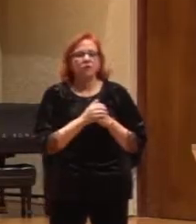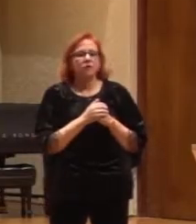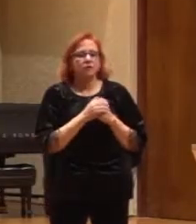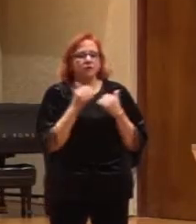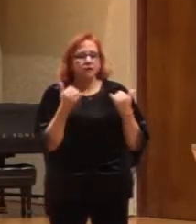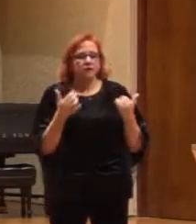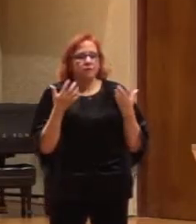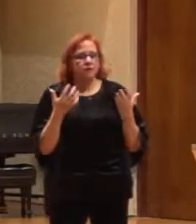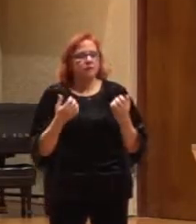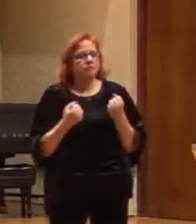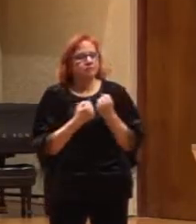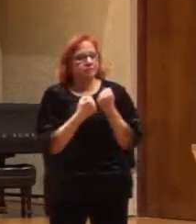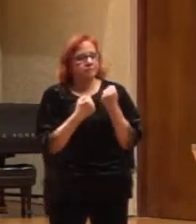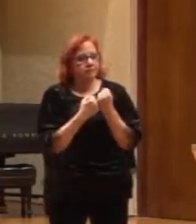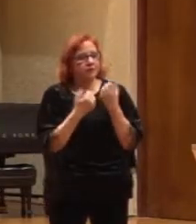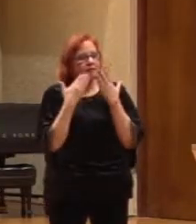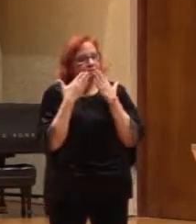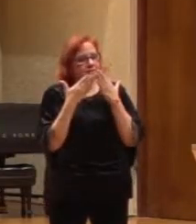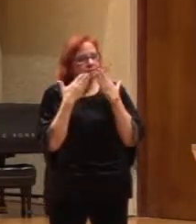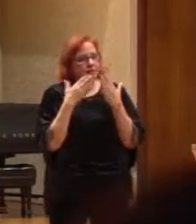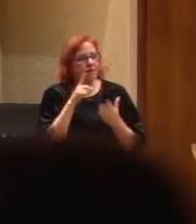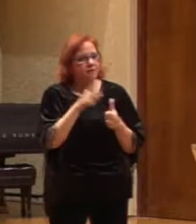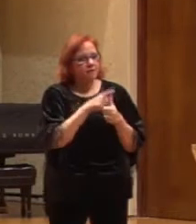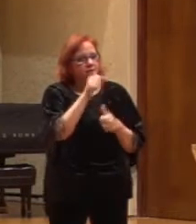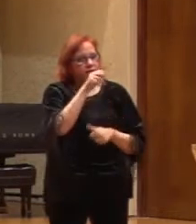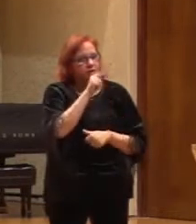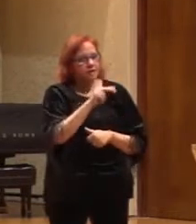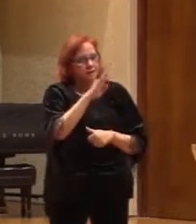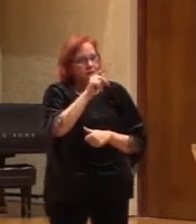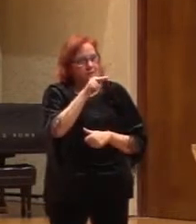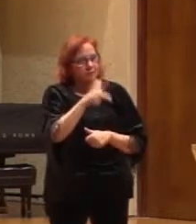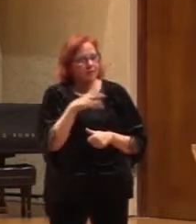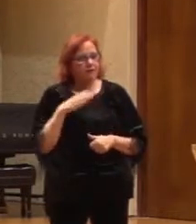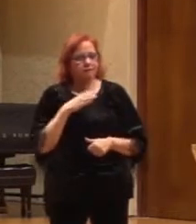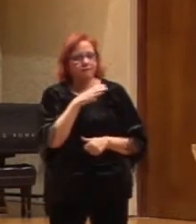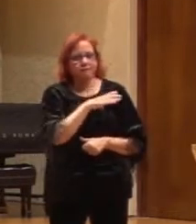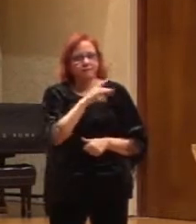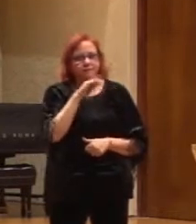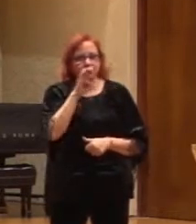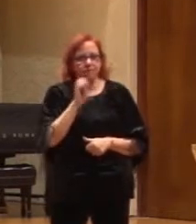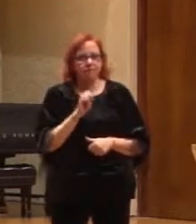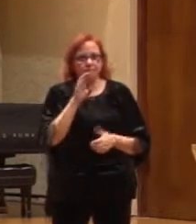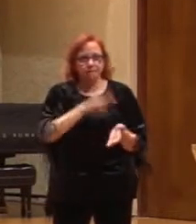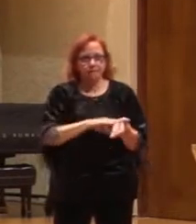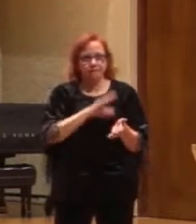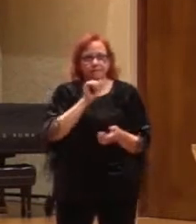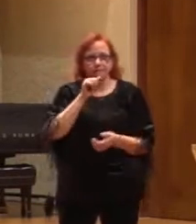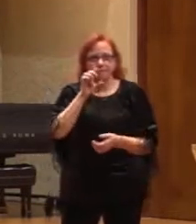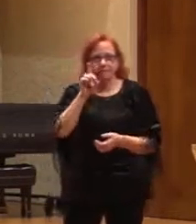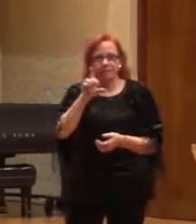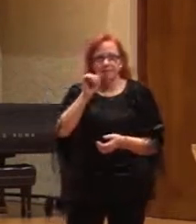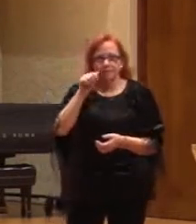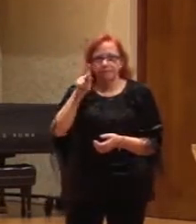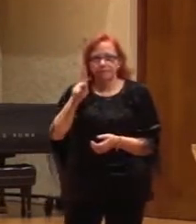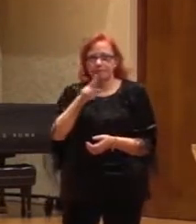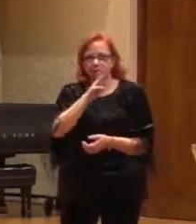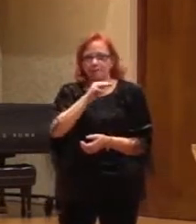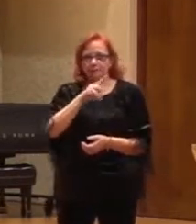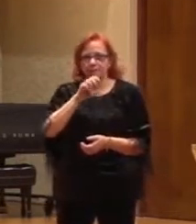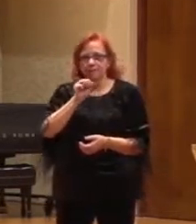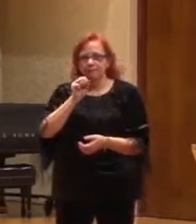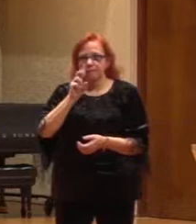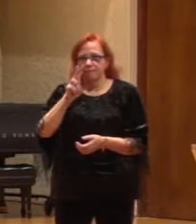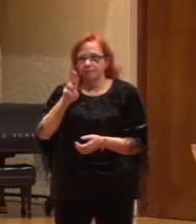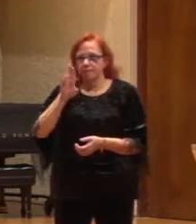I wish to thank our sponsors, First Tennessee Bank, Congressman Diane and Dr. David Black, and the MTSU ESL